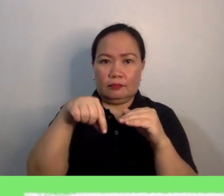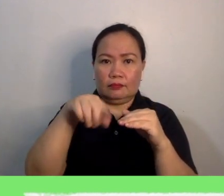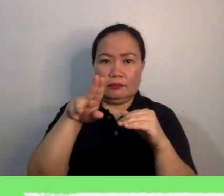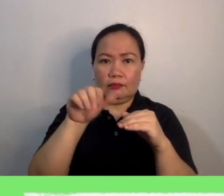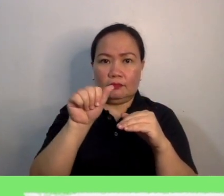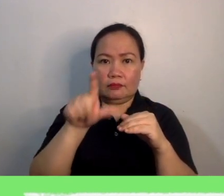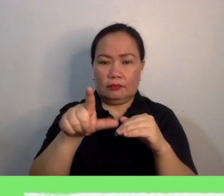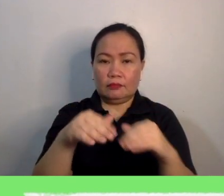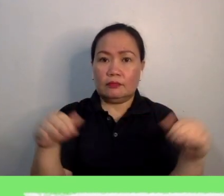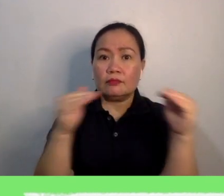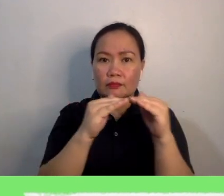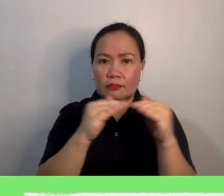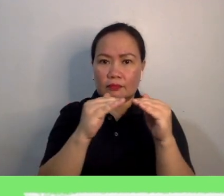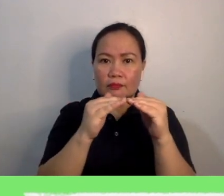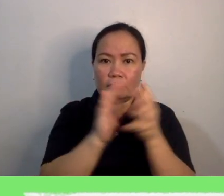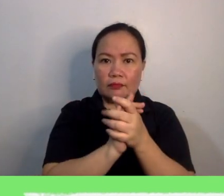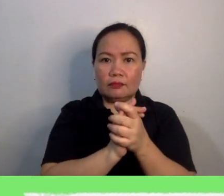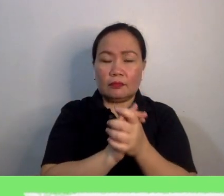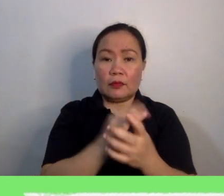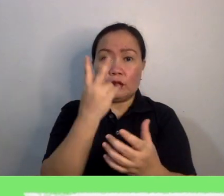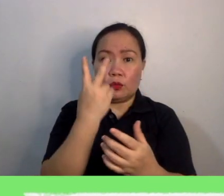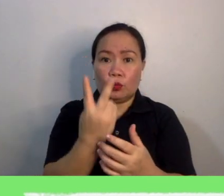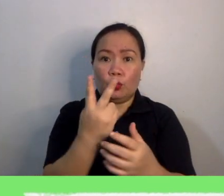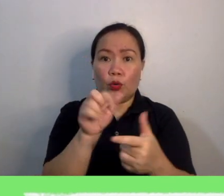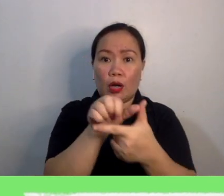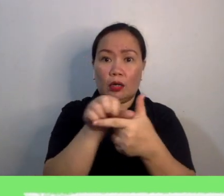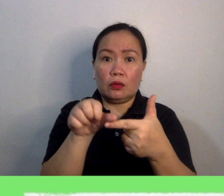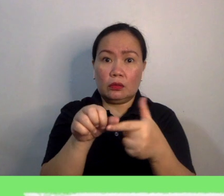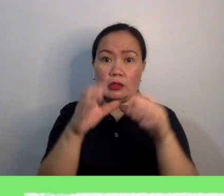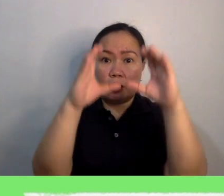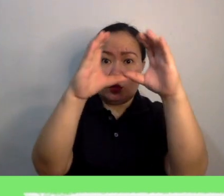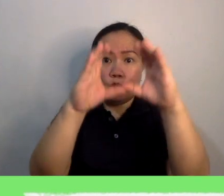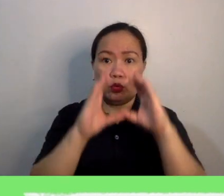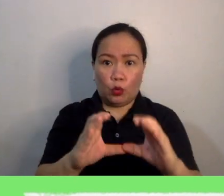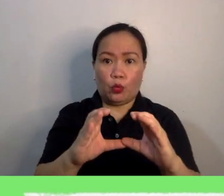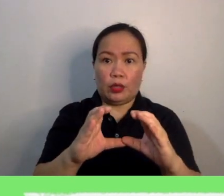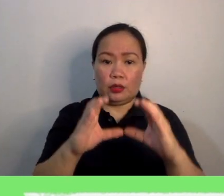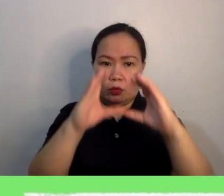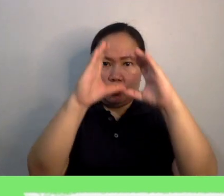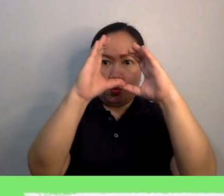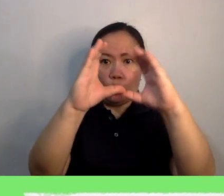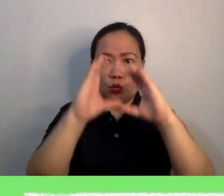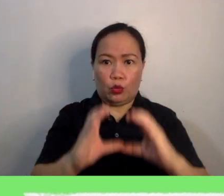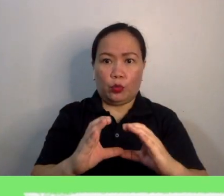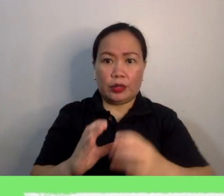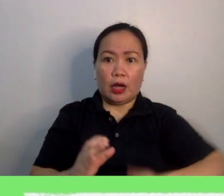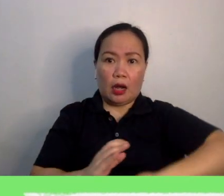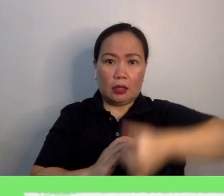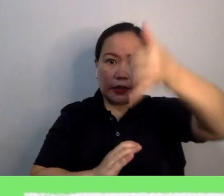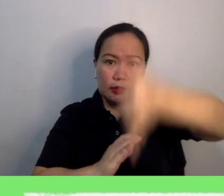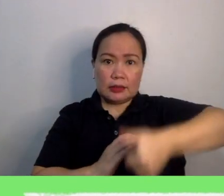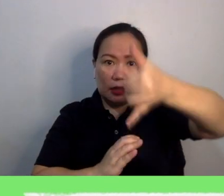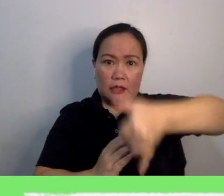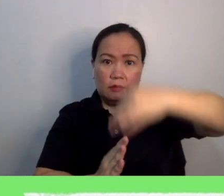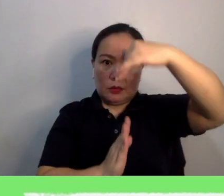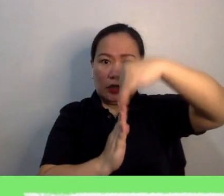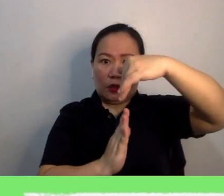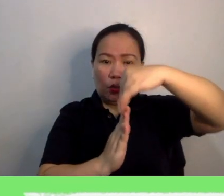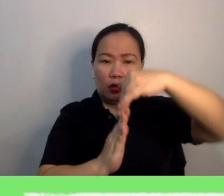ng dalawang angles na yon dapat equal. So, if the measures of the two angles are